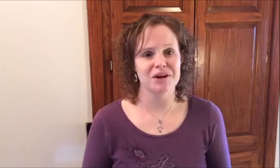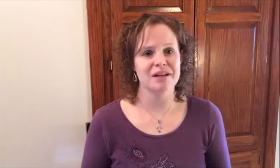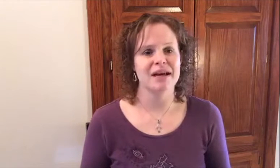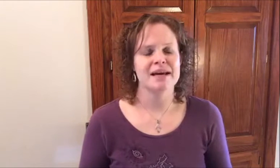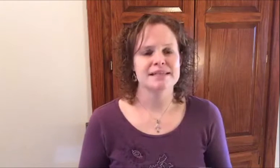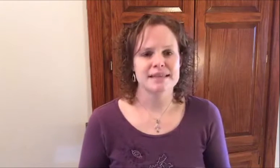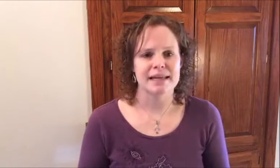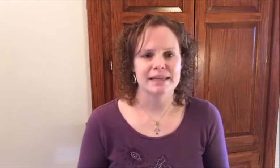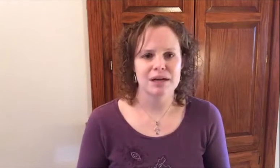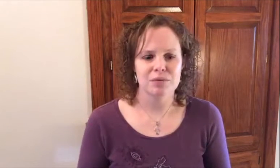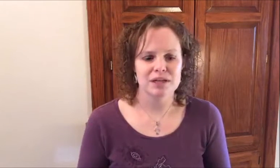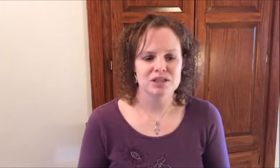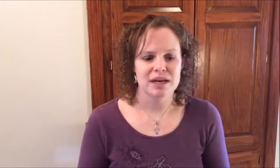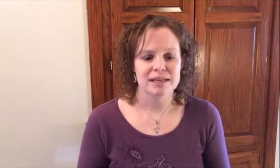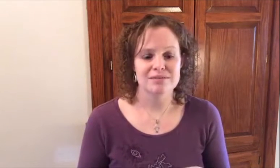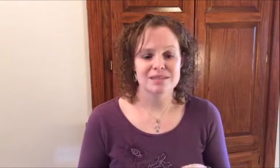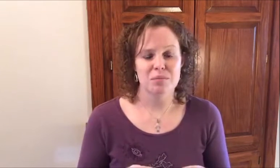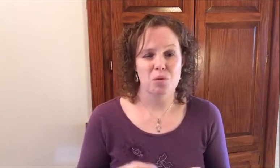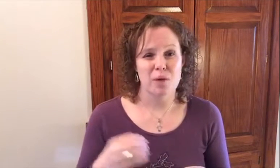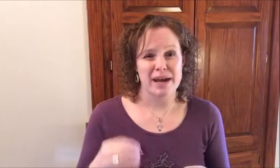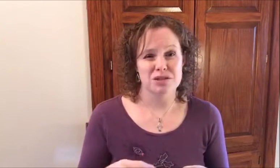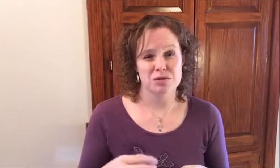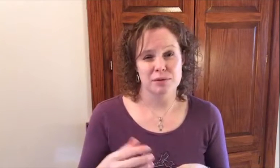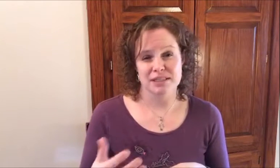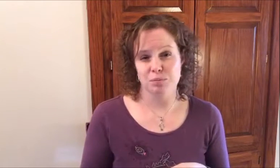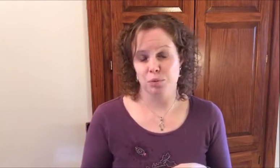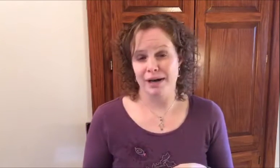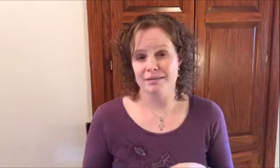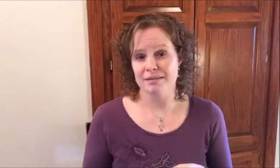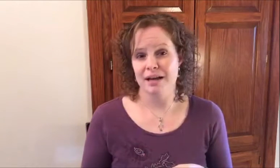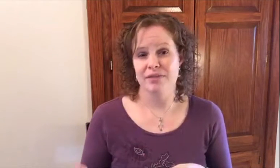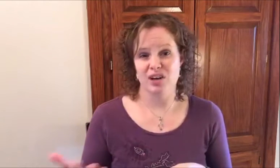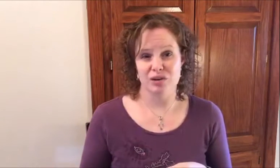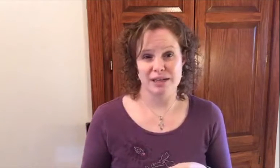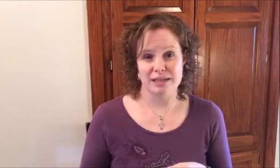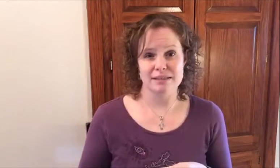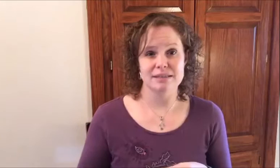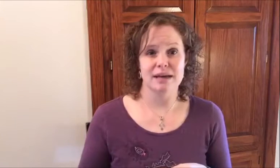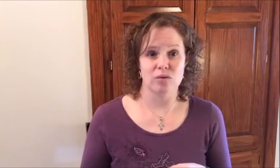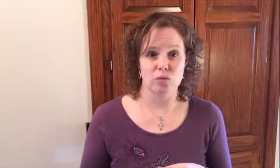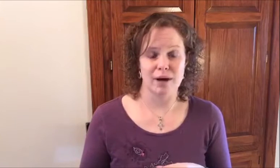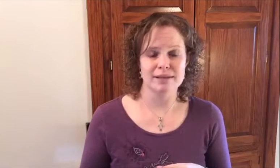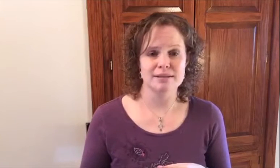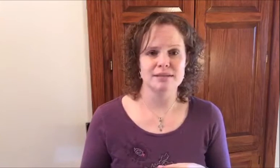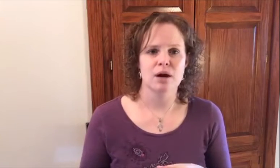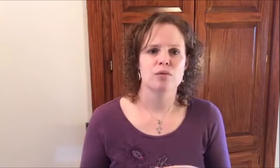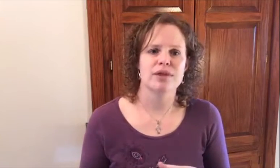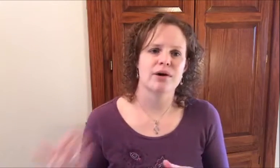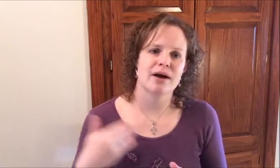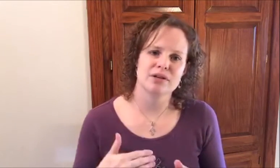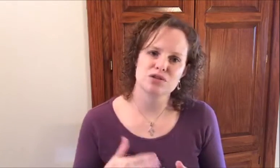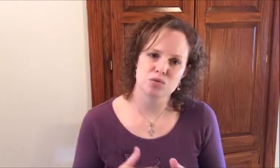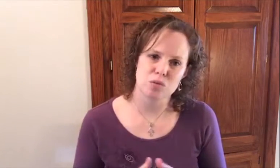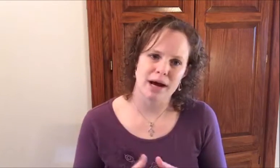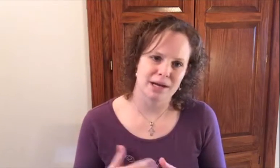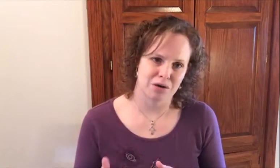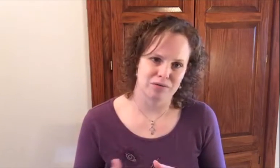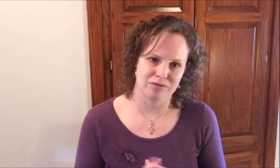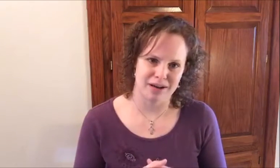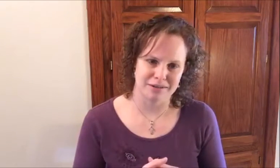all, sign language gives them a way to express their needs and wants without having to whine or